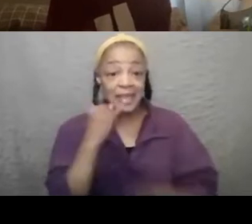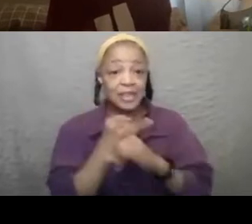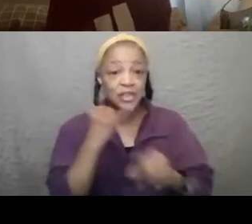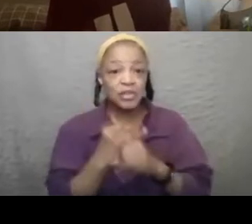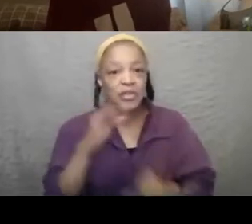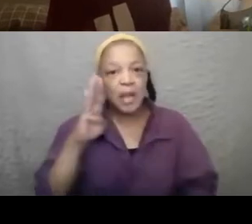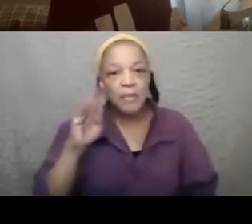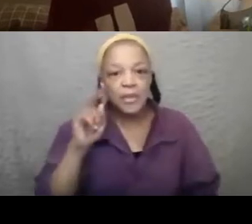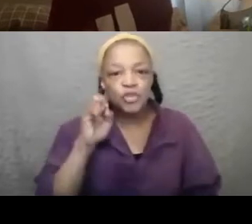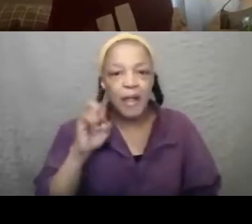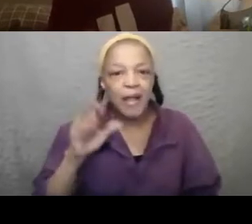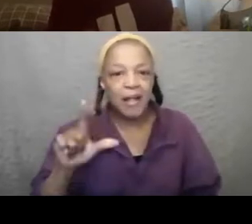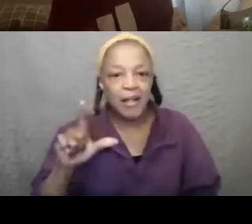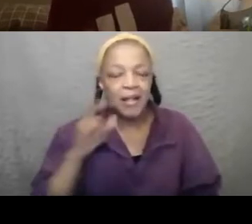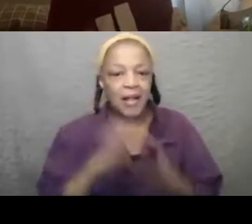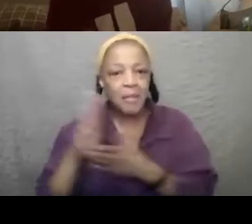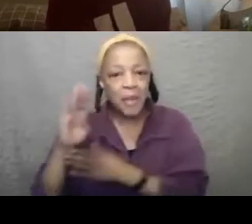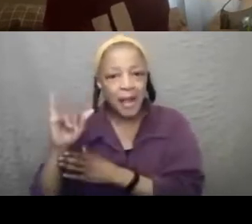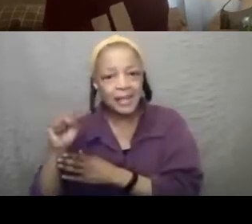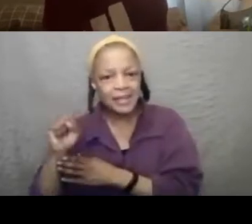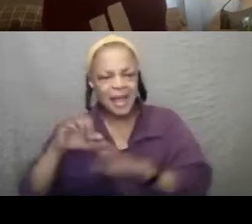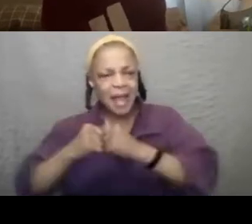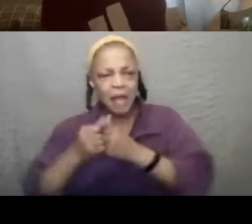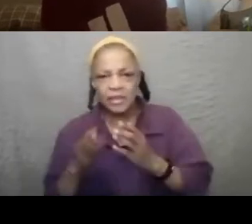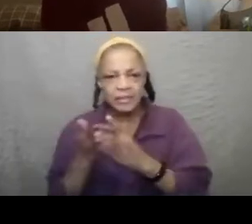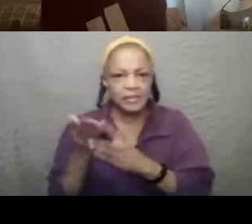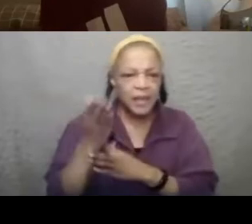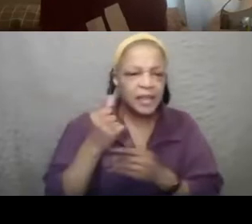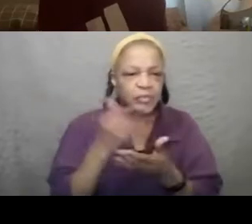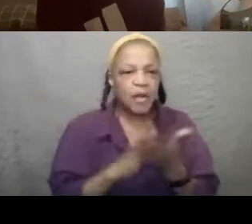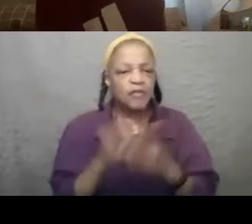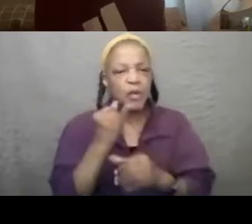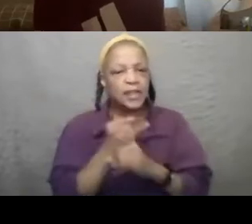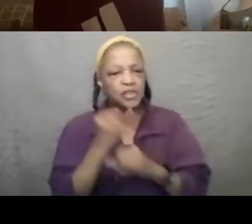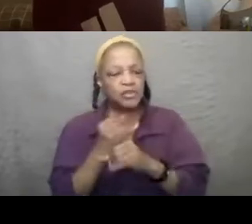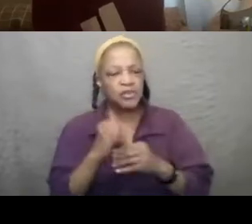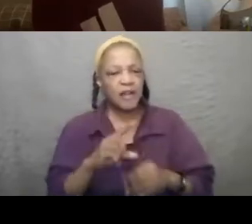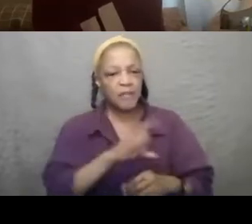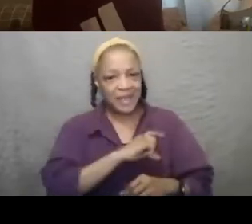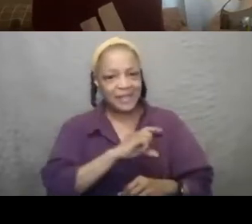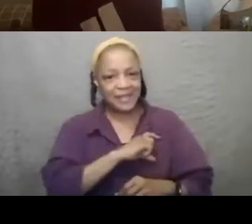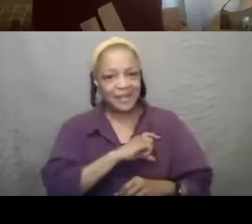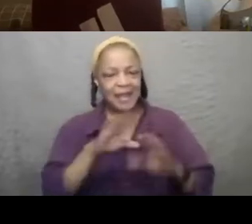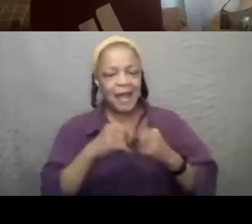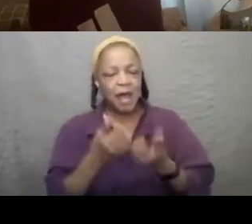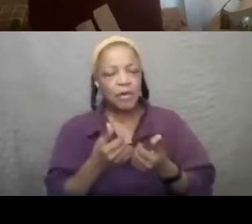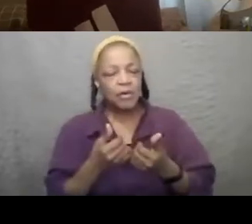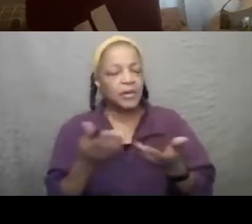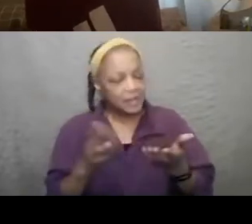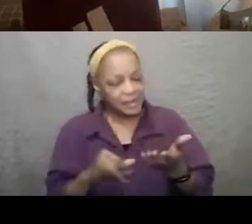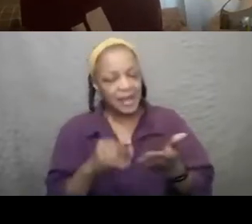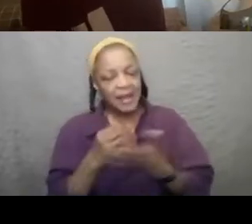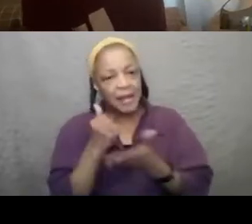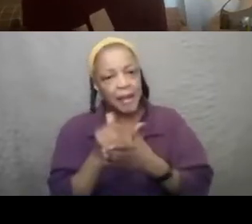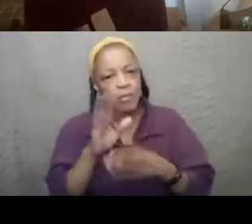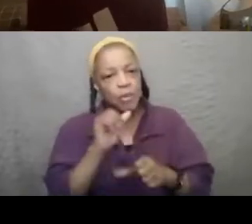bias? How did you navigate that as part of the institution itself? How does this impact your work investigating grievances for disabled